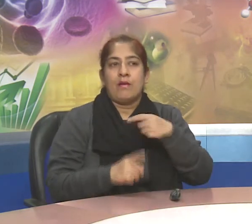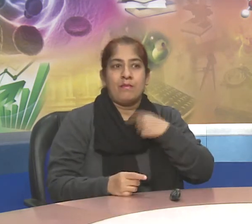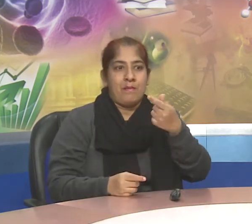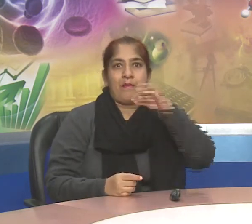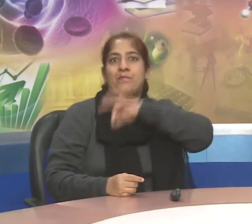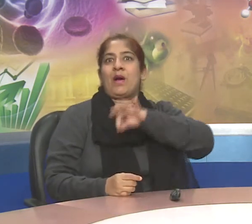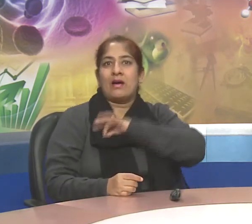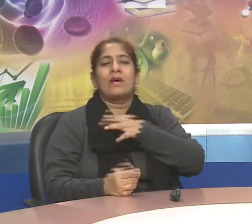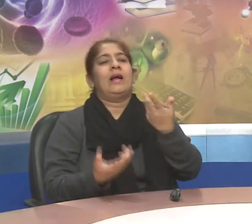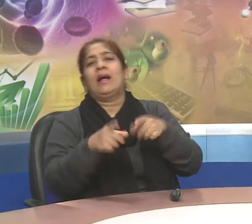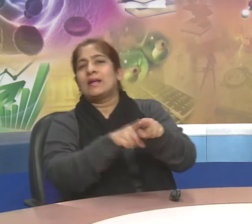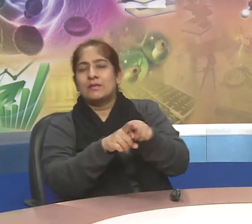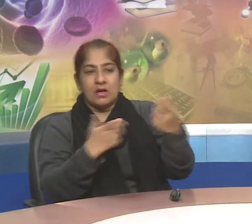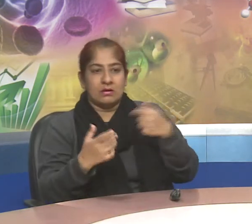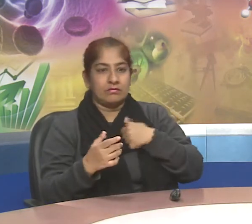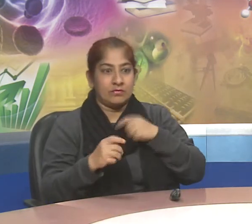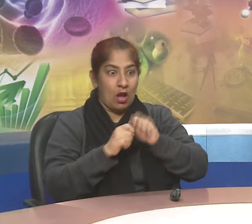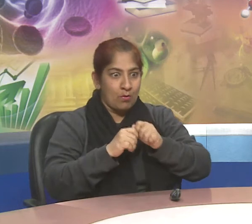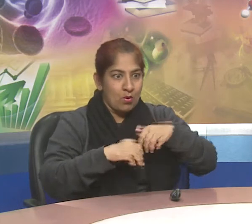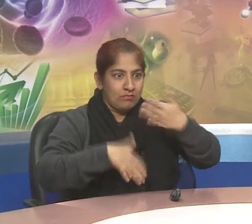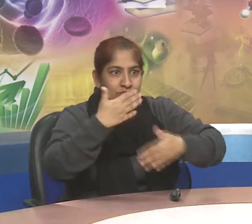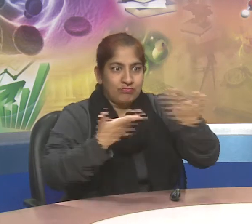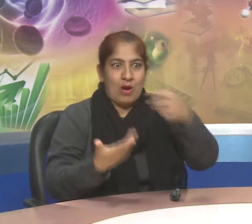Revenue. It means profit something.